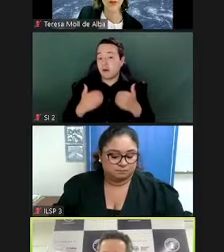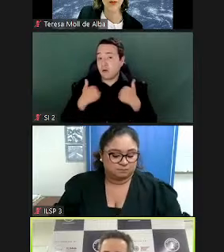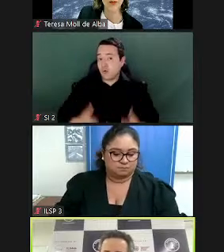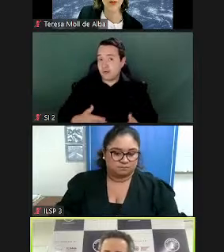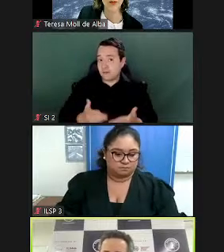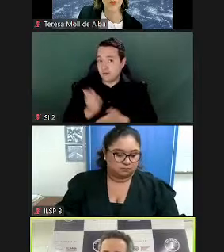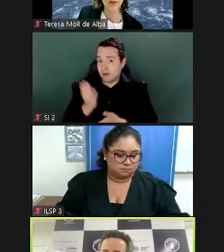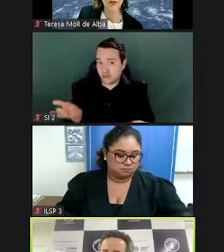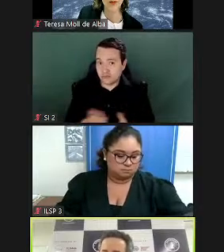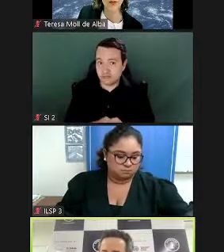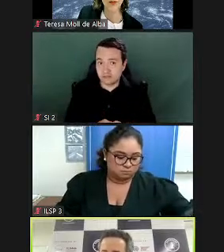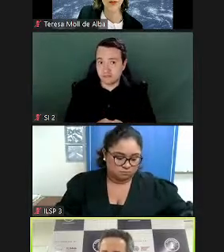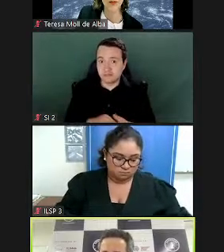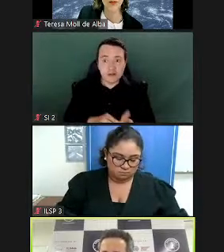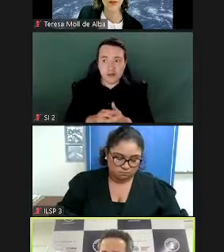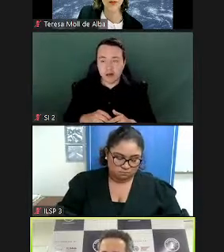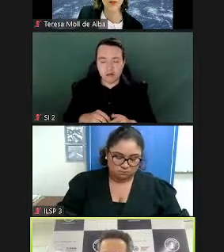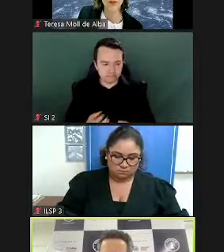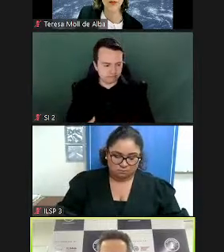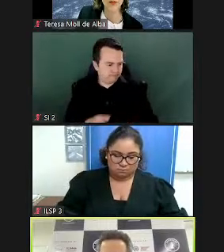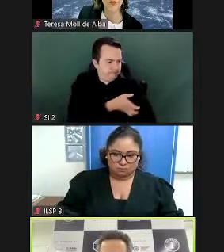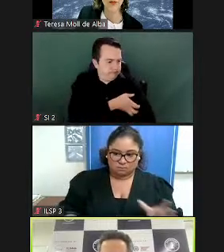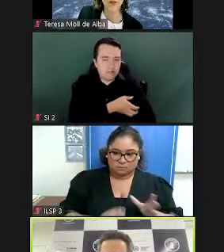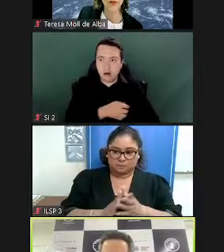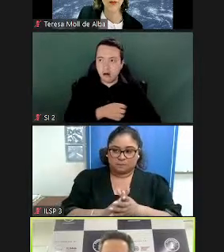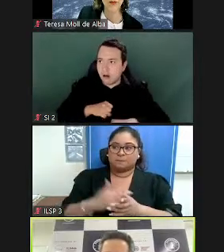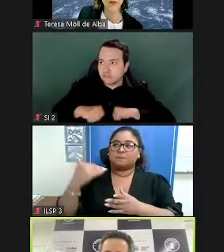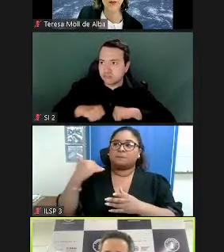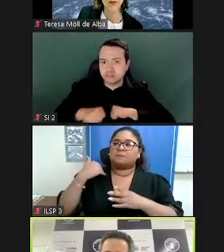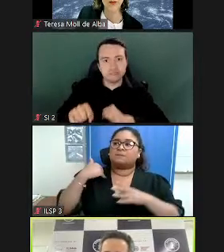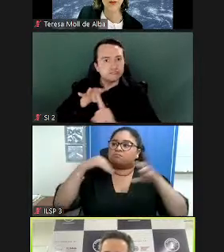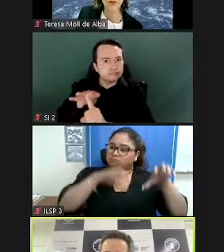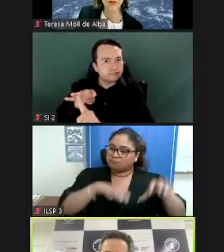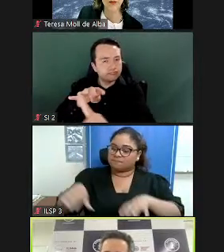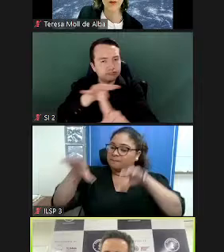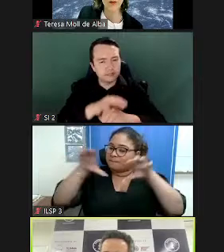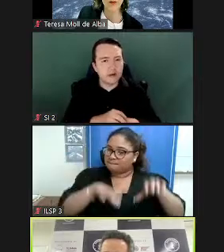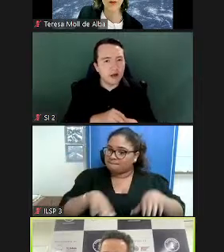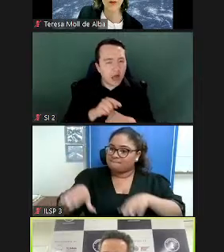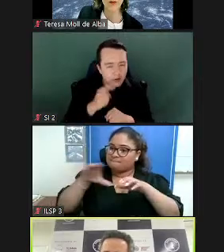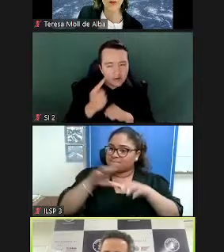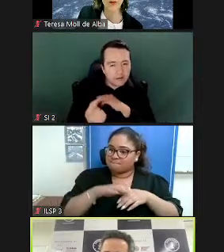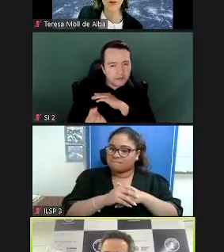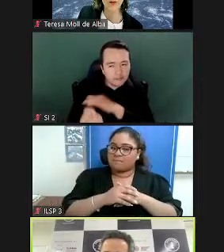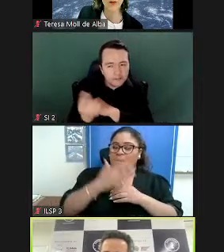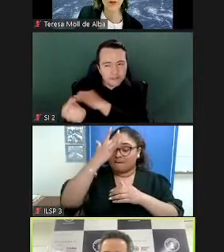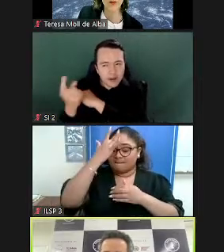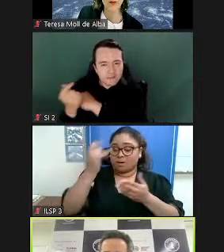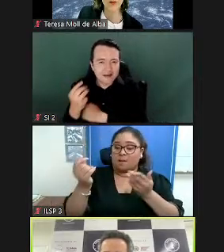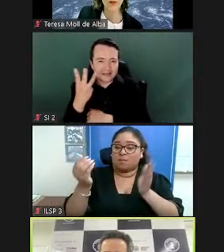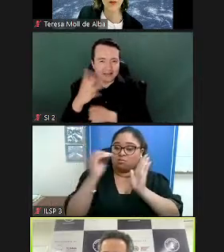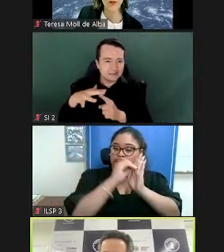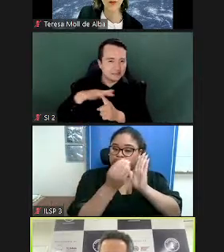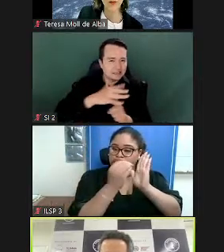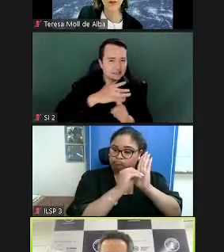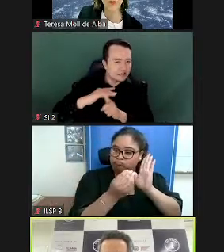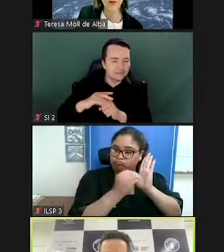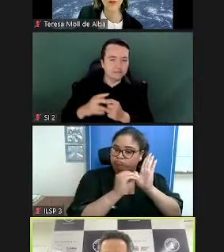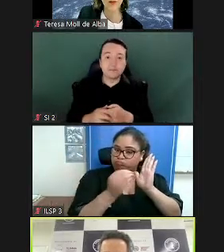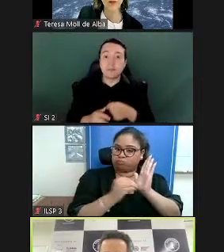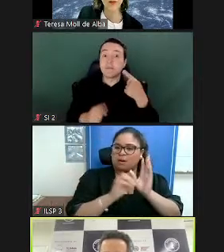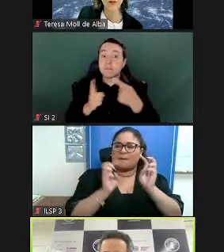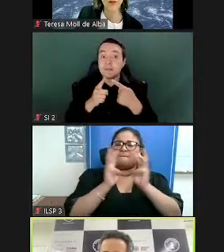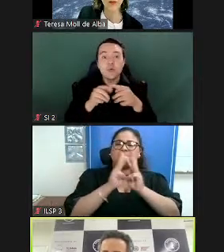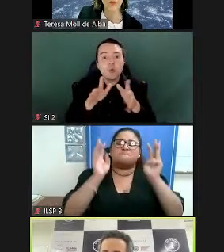incidents in the love of people we have identified three main challenges the capture of important data for the